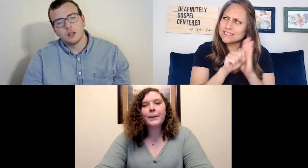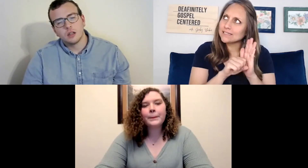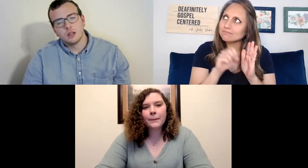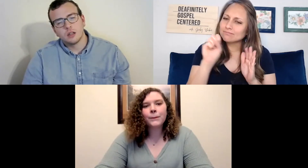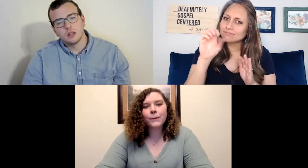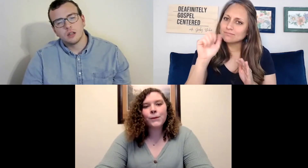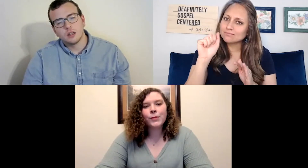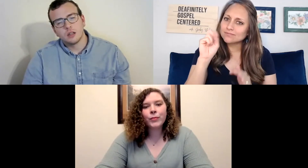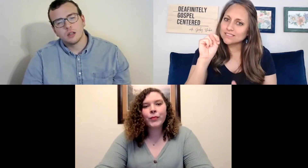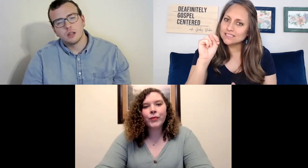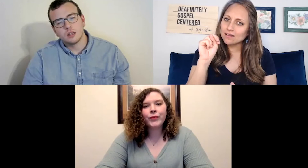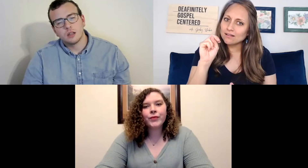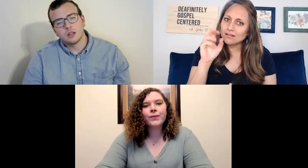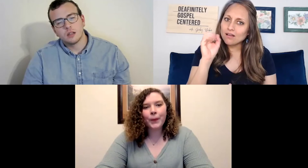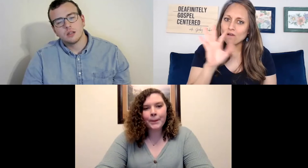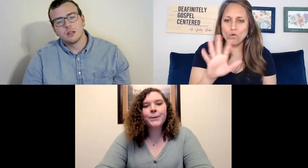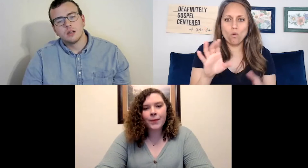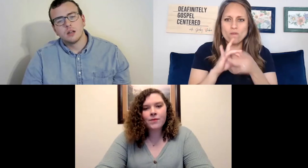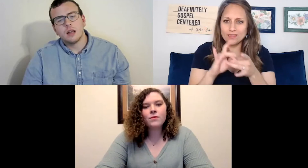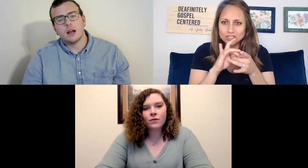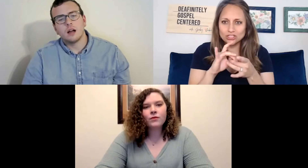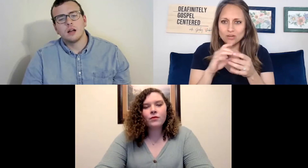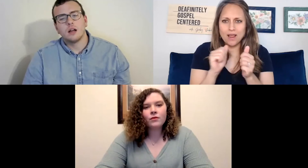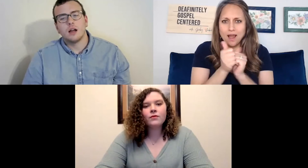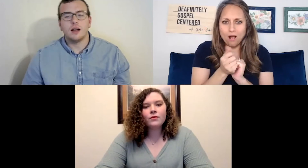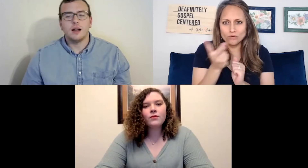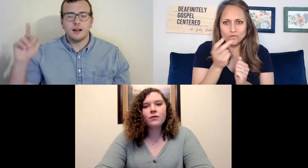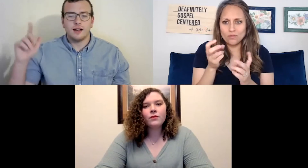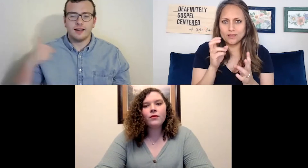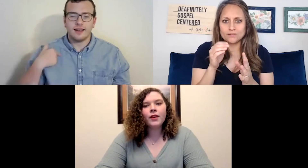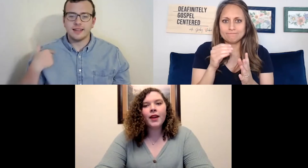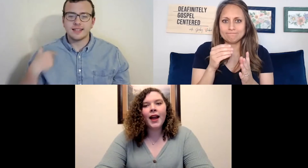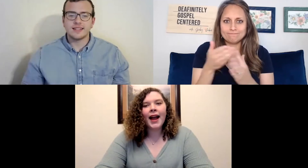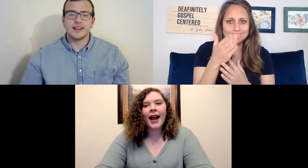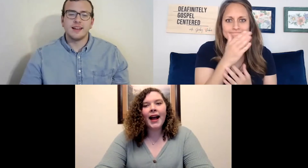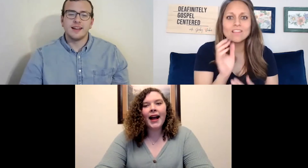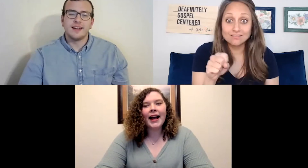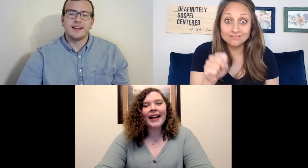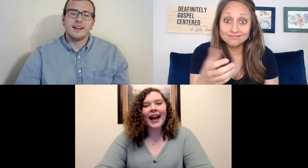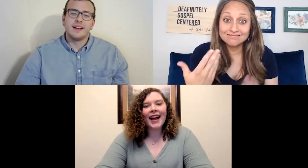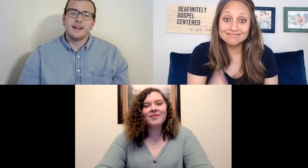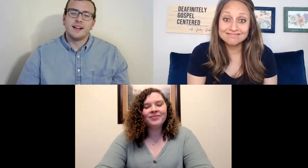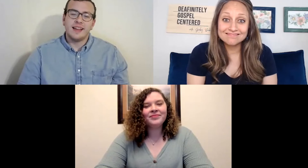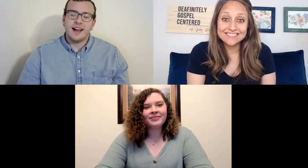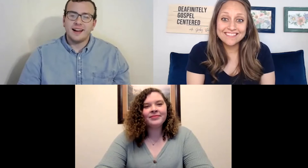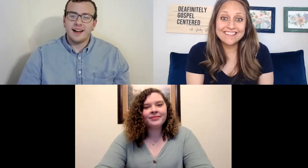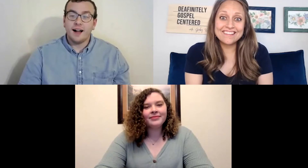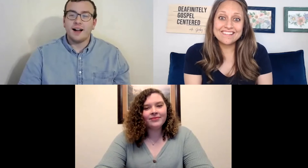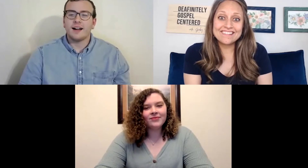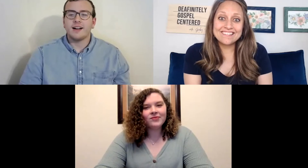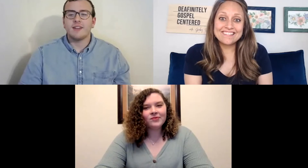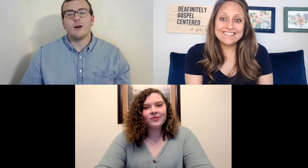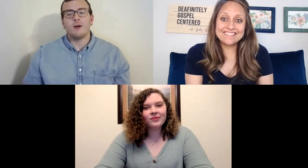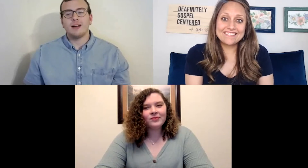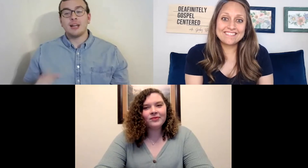a tough season that you guys were in that was like a tough season for your relationship? So I have something. And share how you navigated it's that? It's pretty